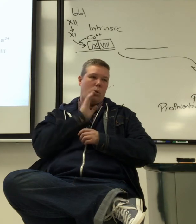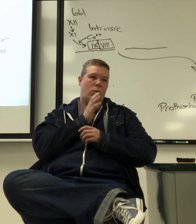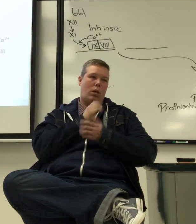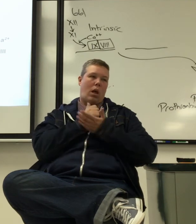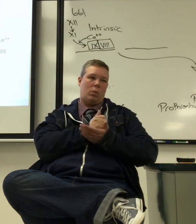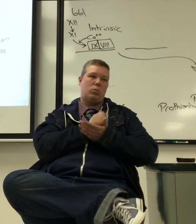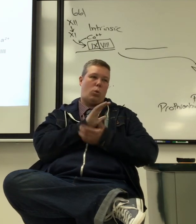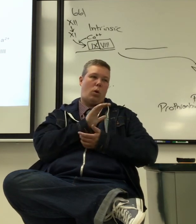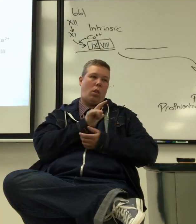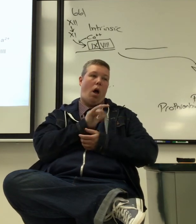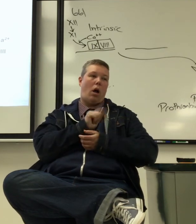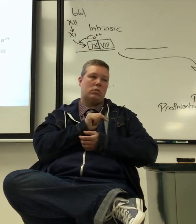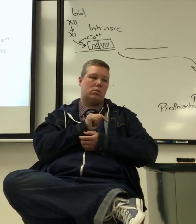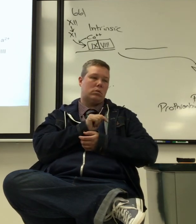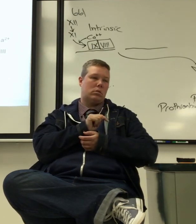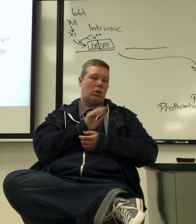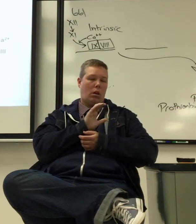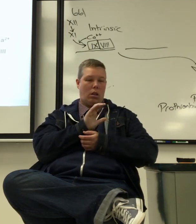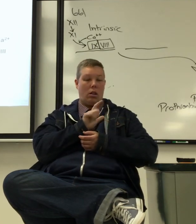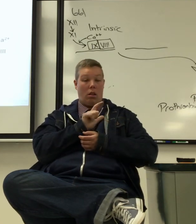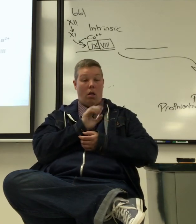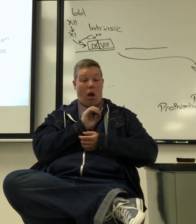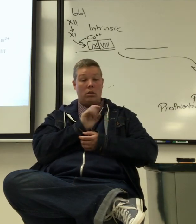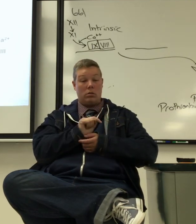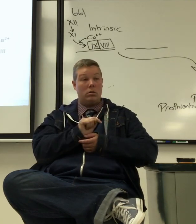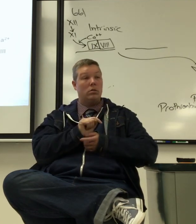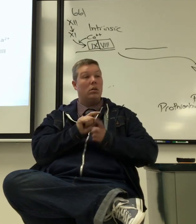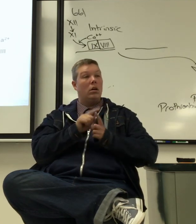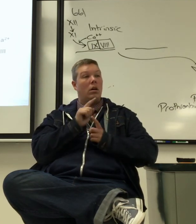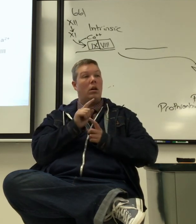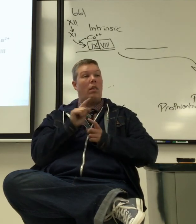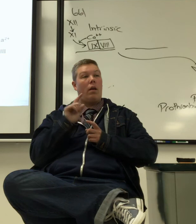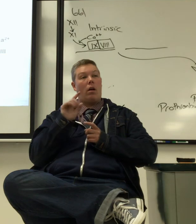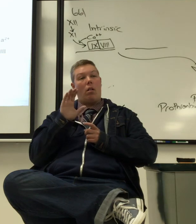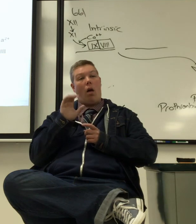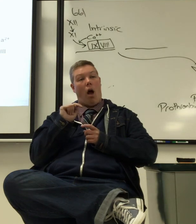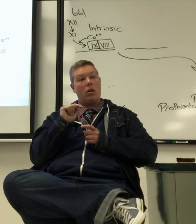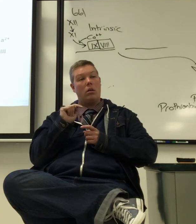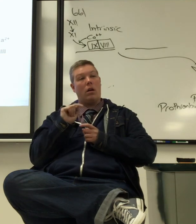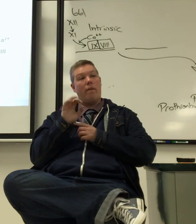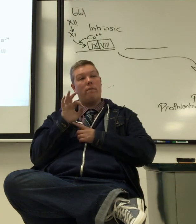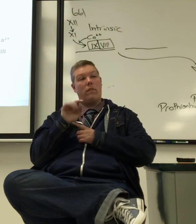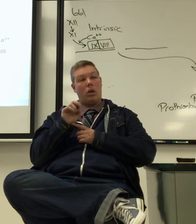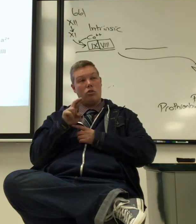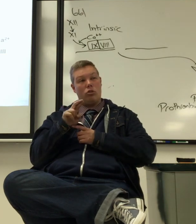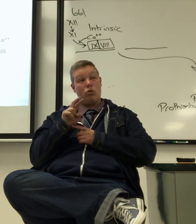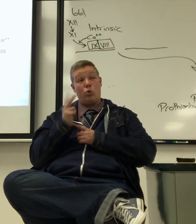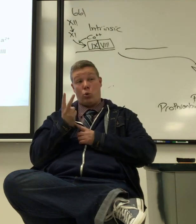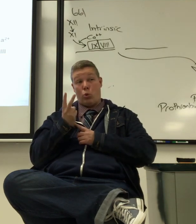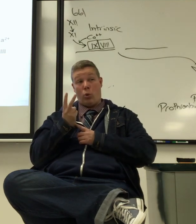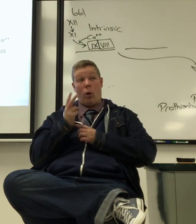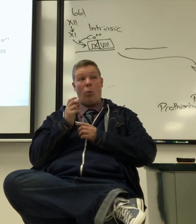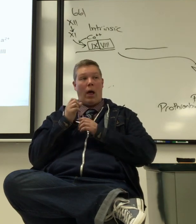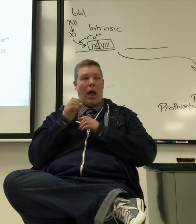number. Well, anyways, clotting factor 2 will then activate fibrinogen.